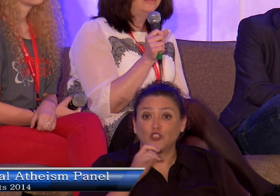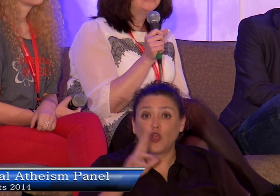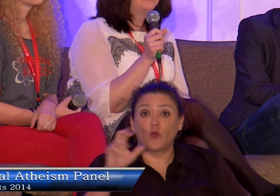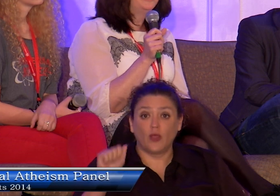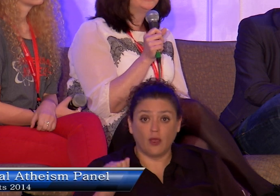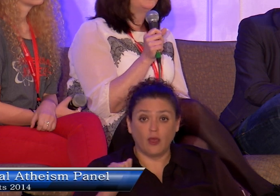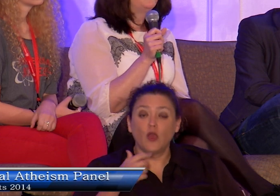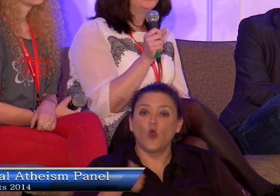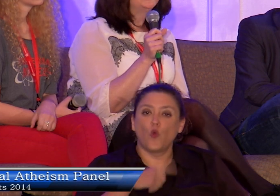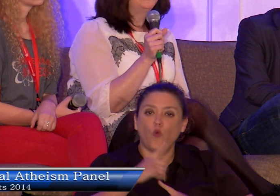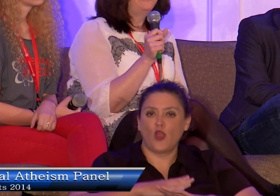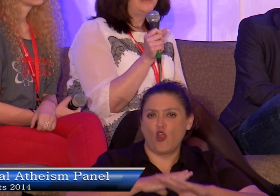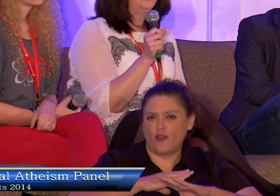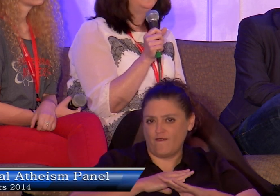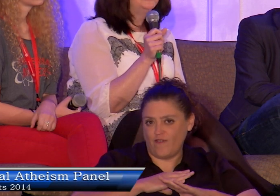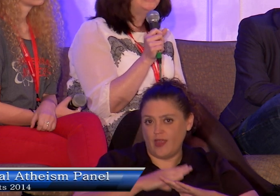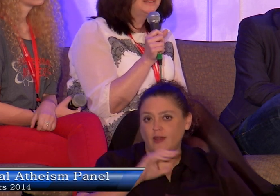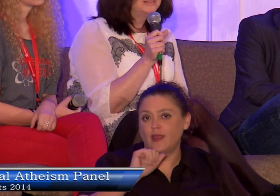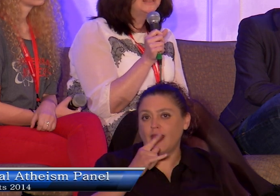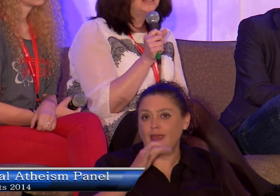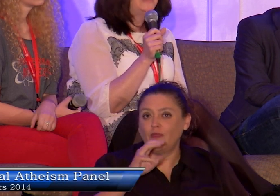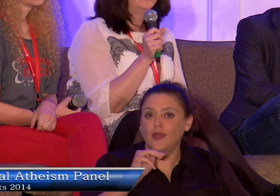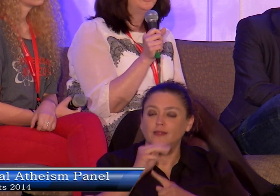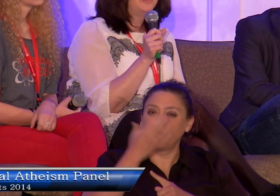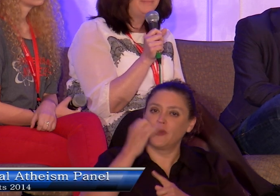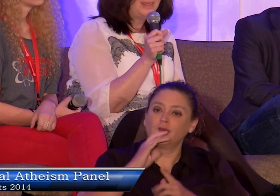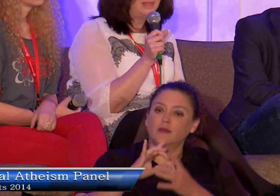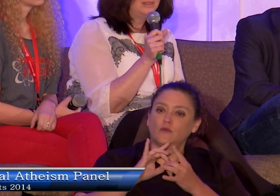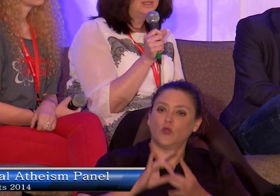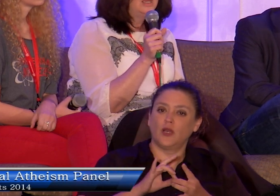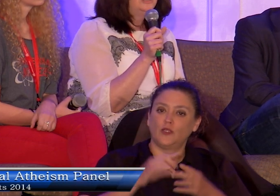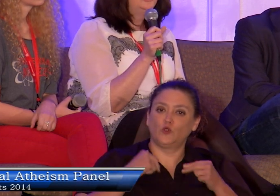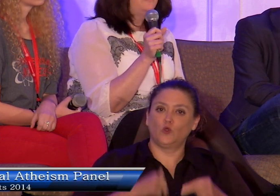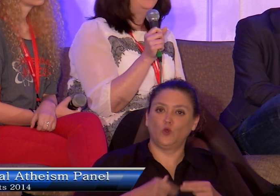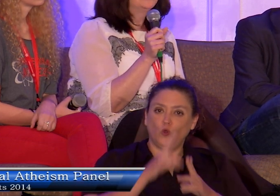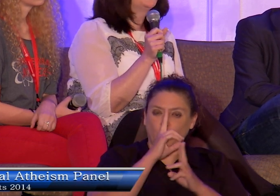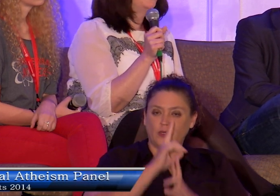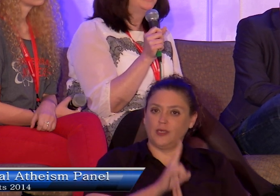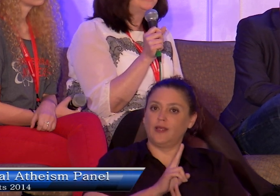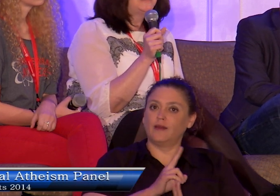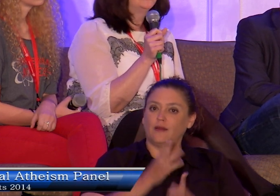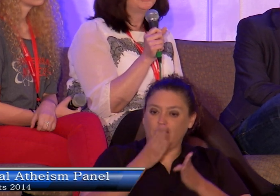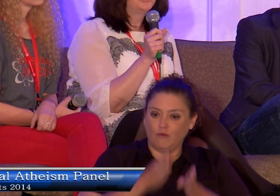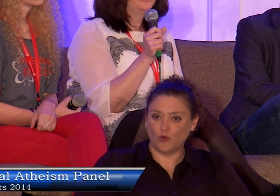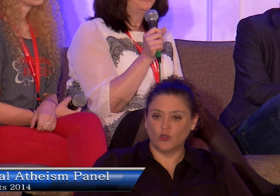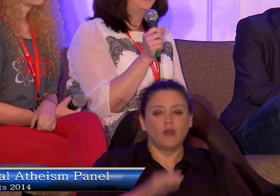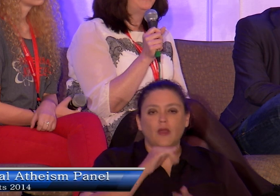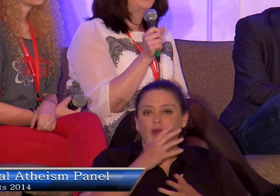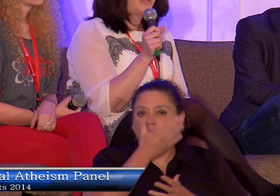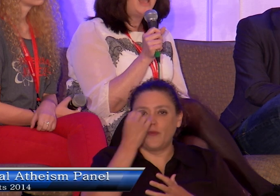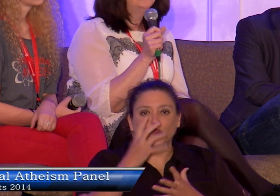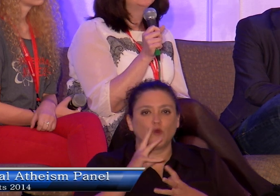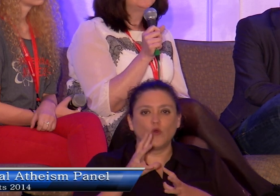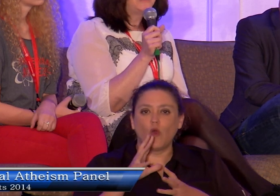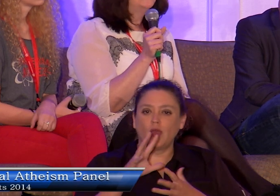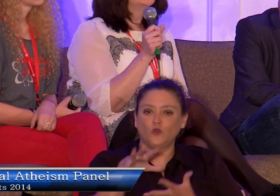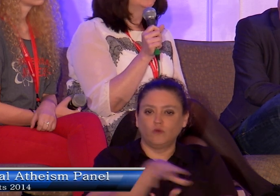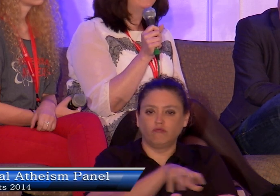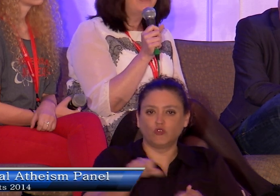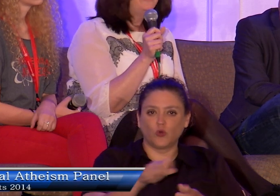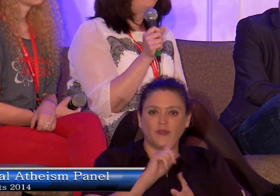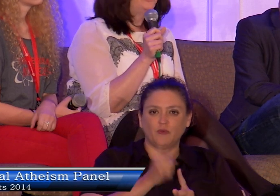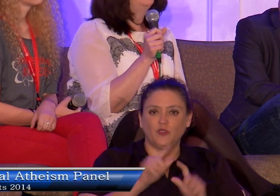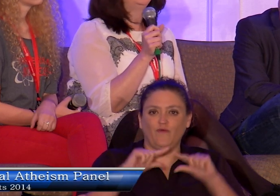defending atheism because we want to defend human dignity and the human being, not because we want to attack a certain group of people. I